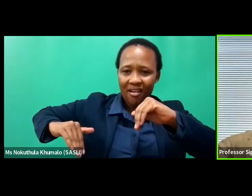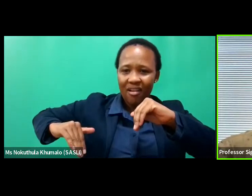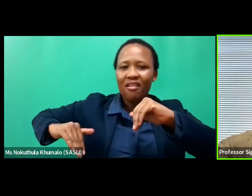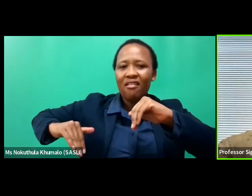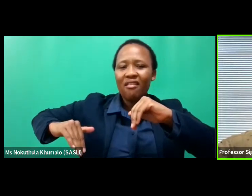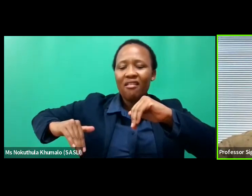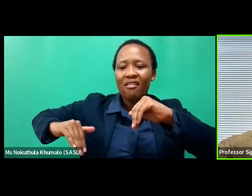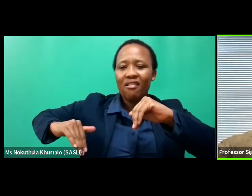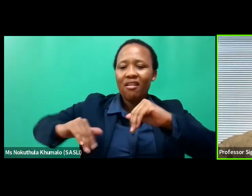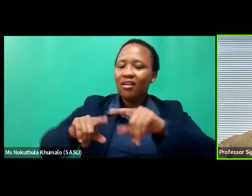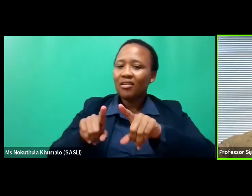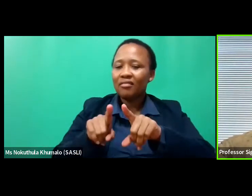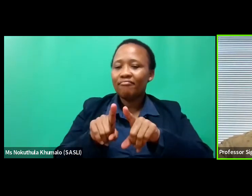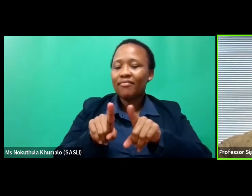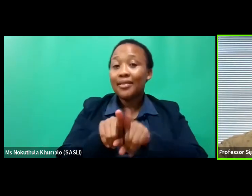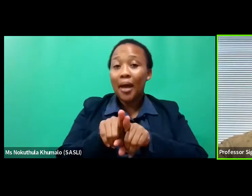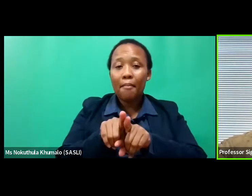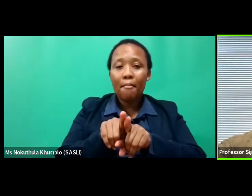And